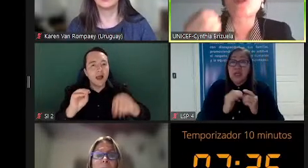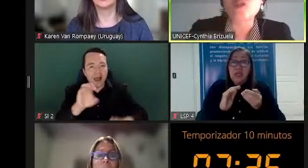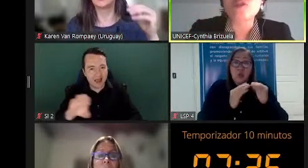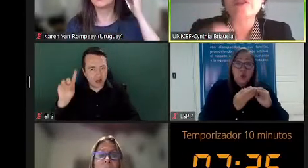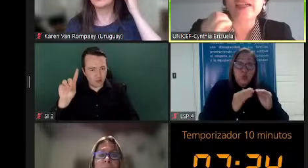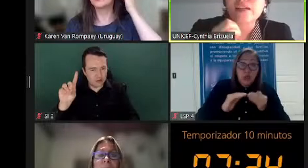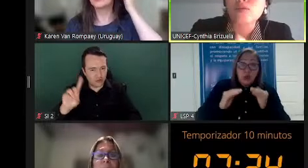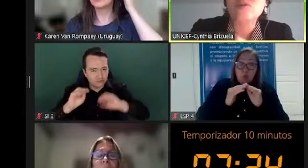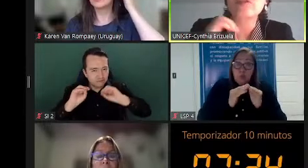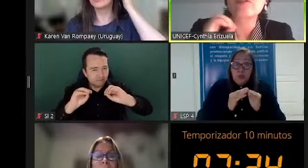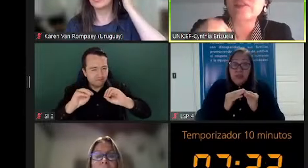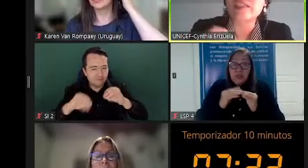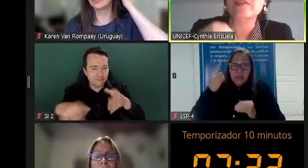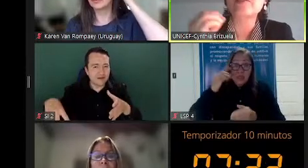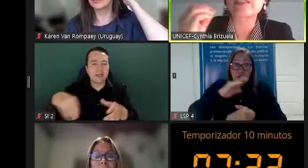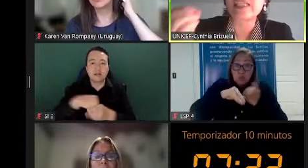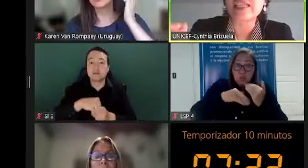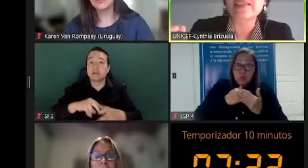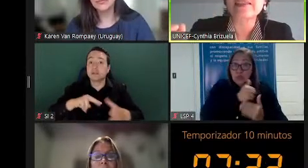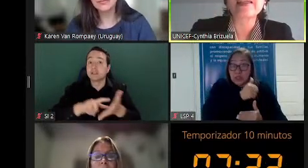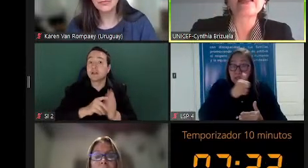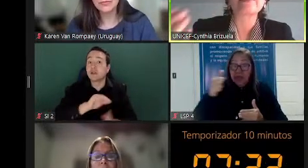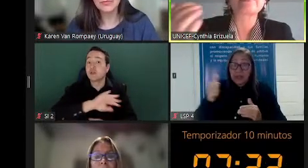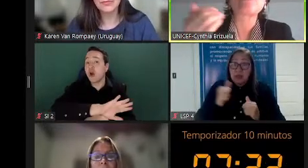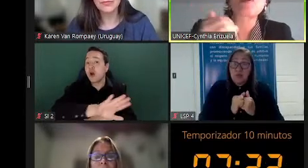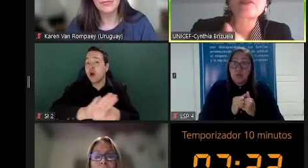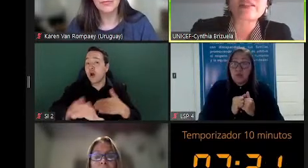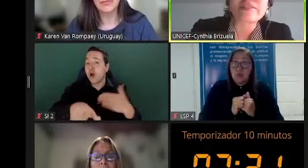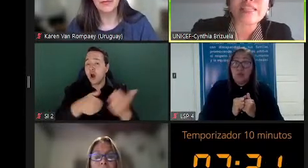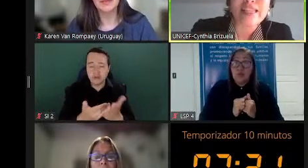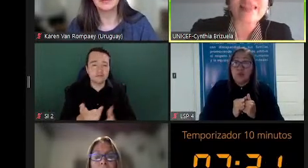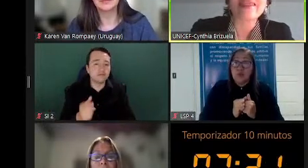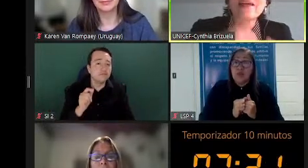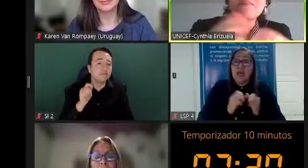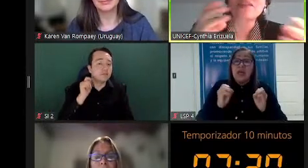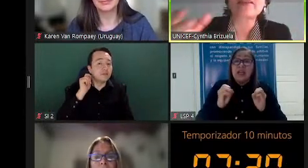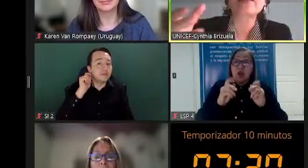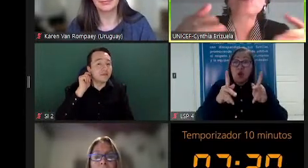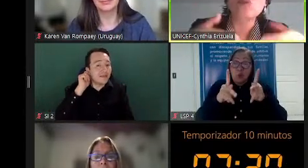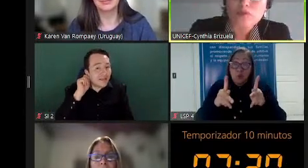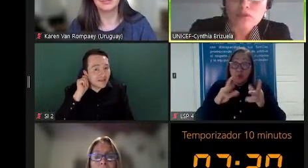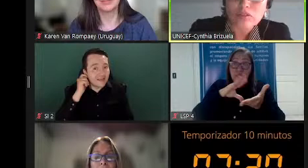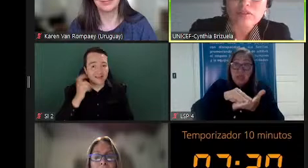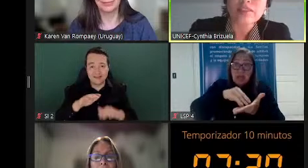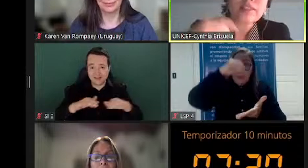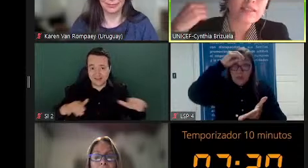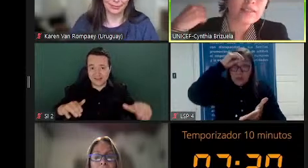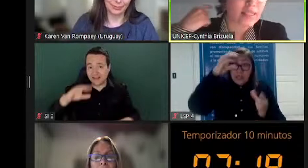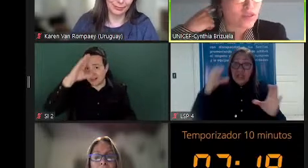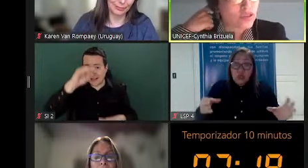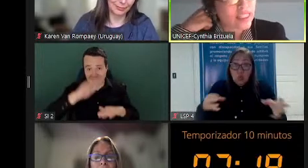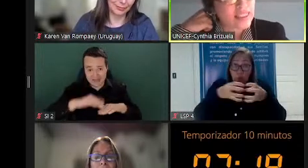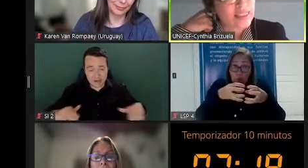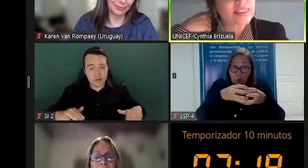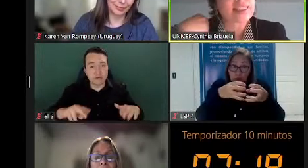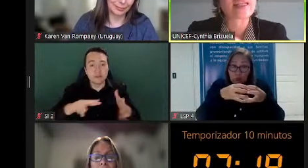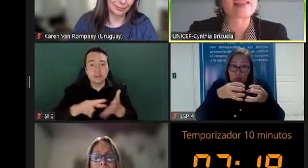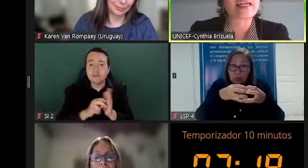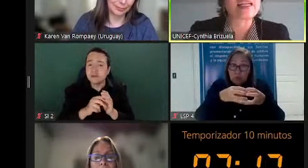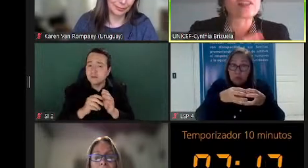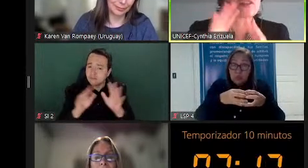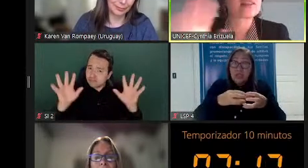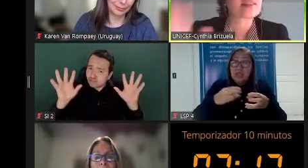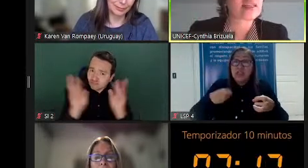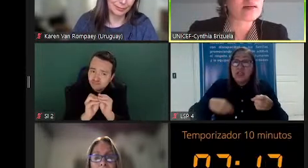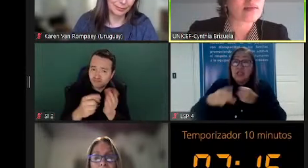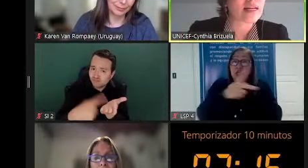inclusive education as the idea of providing each and every one of the children the opportunity of learning together